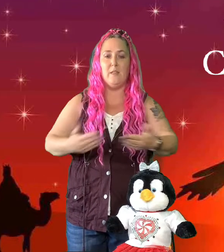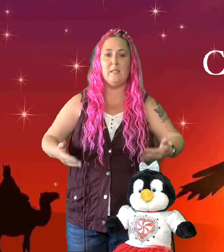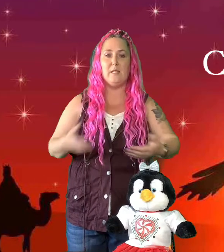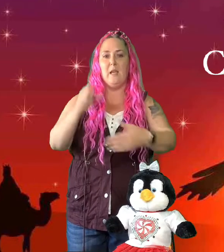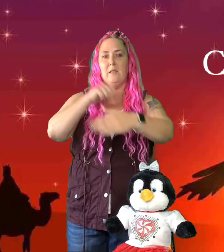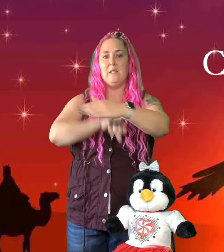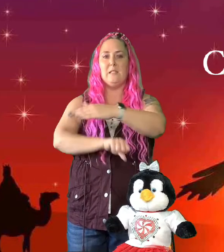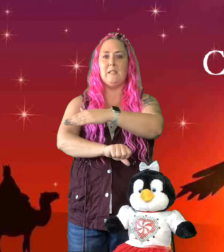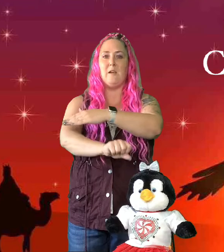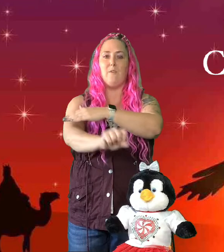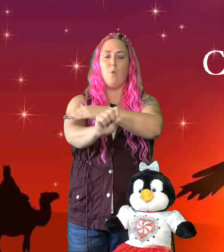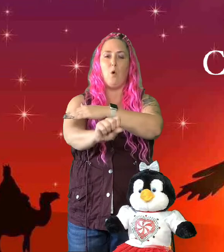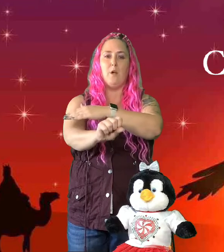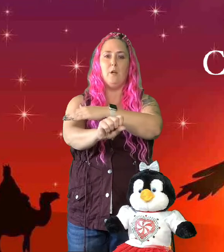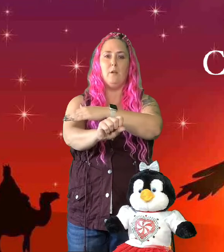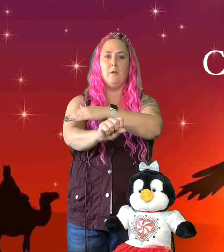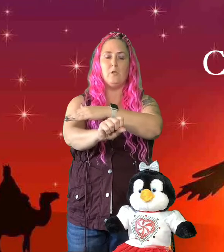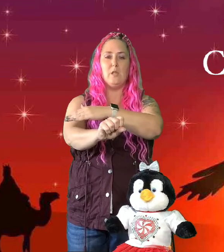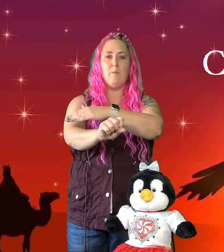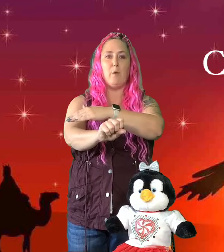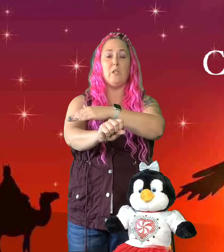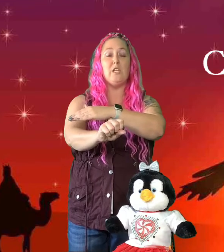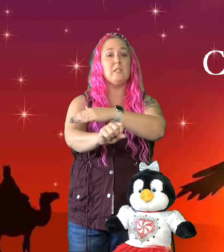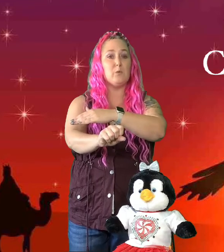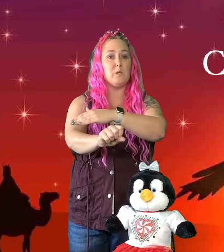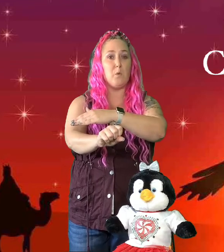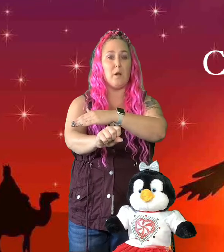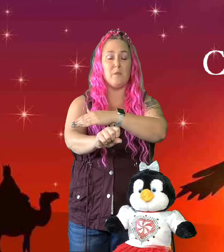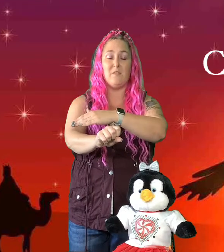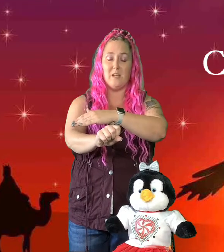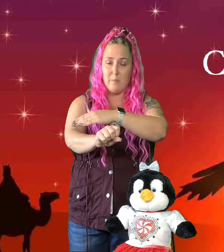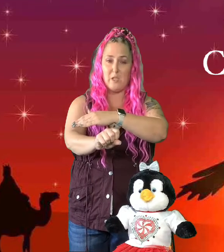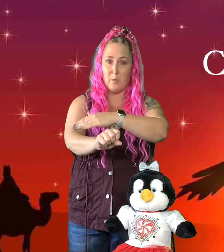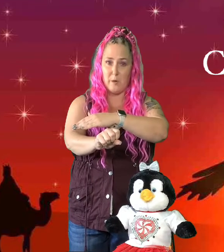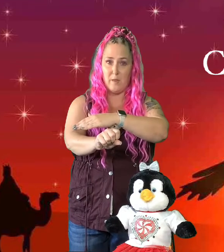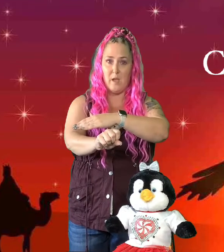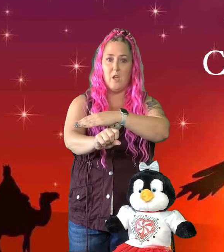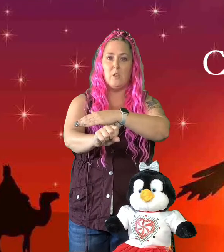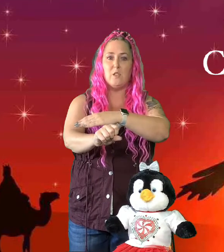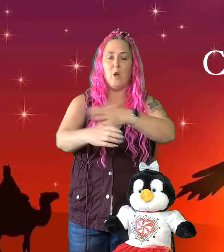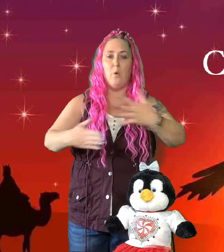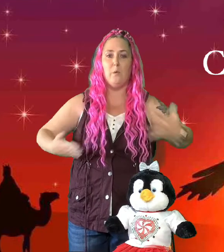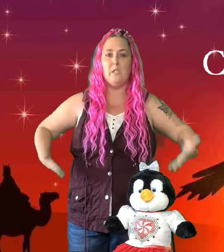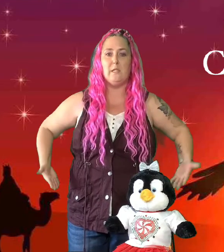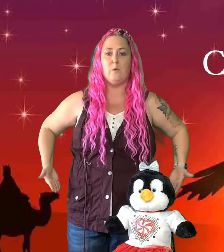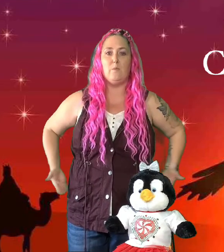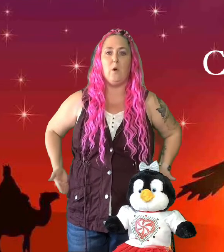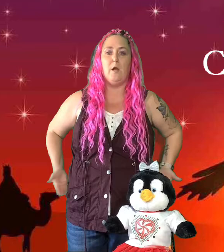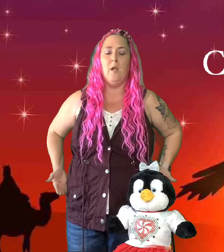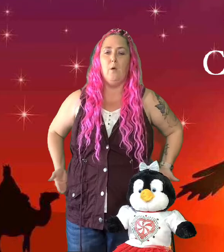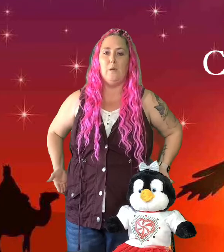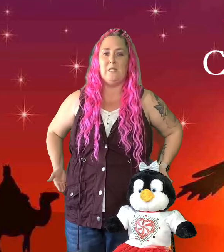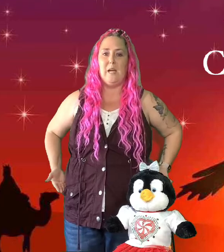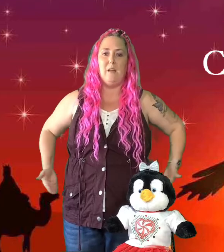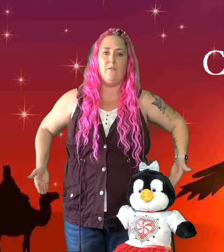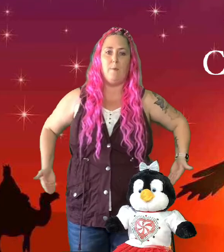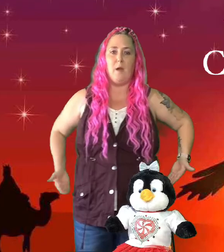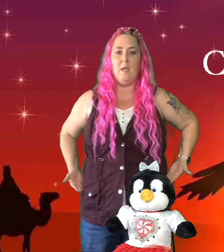is the sign for born usually, but when Jesus was born, it was a very special birth. So when Jesus was born, we sign it from our